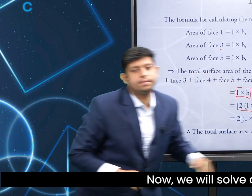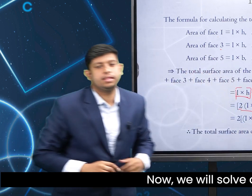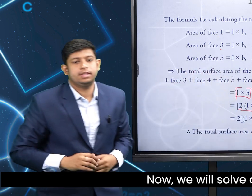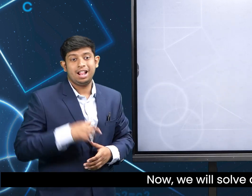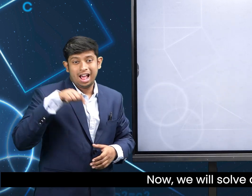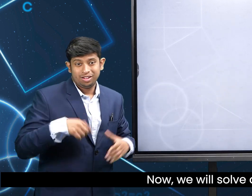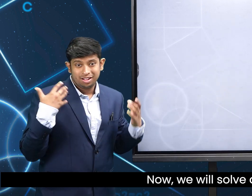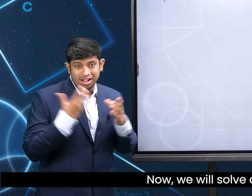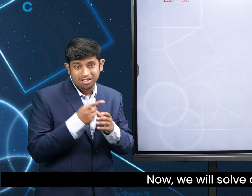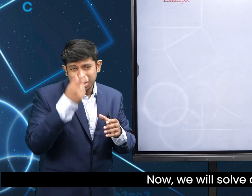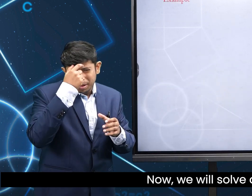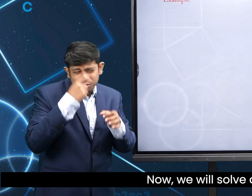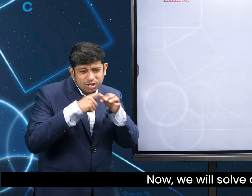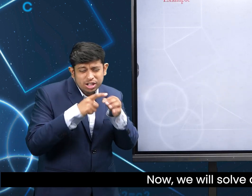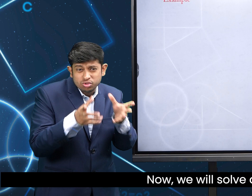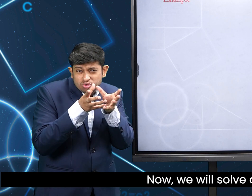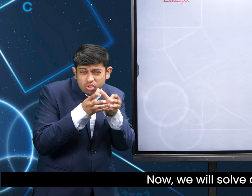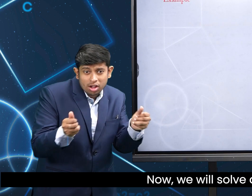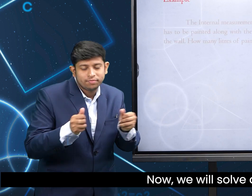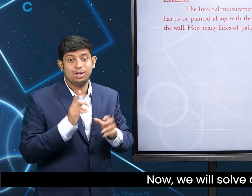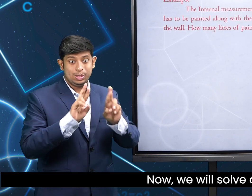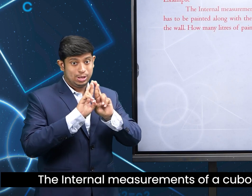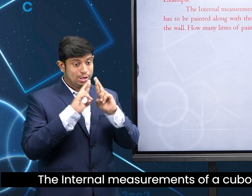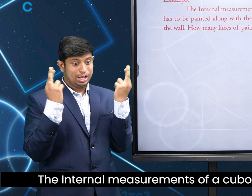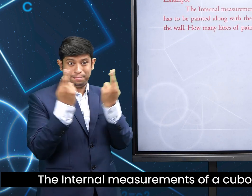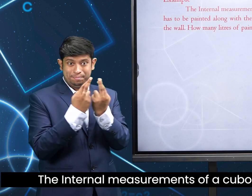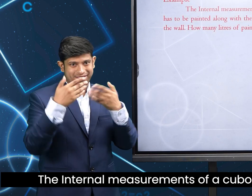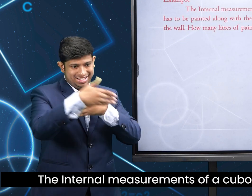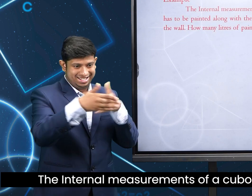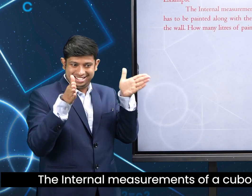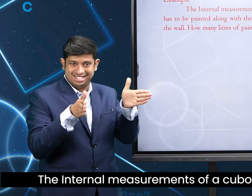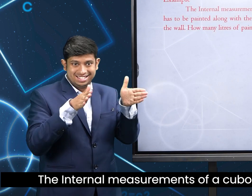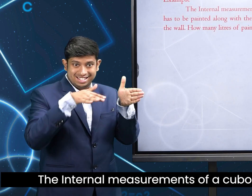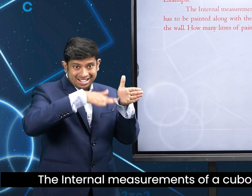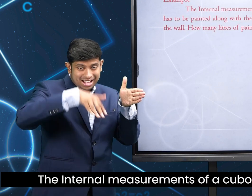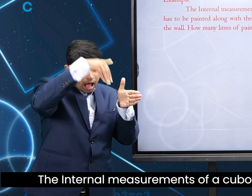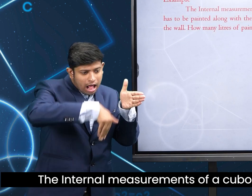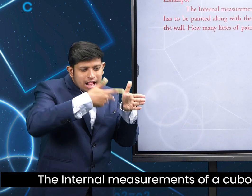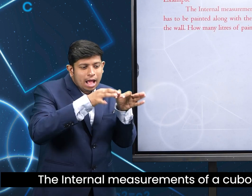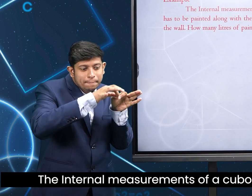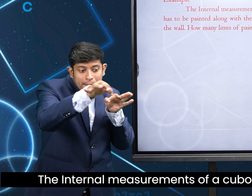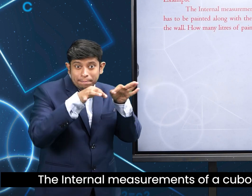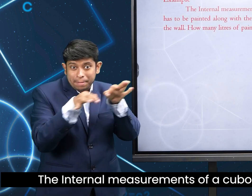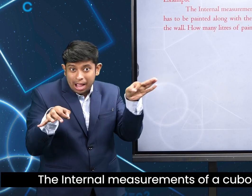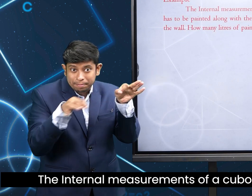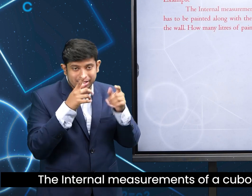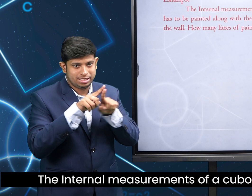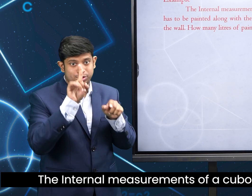L. Now we will solve a problem. The internal measurements of a cuboidal room are 50 meter into 6 meter into